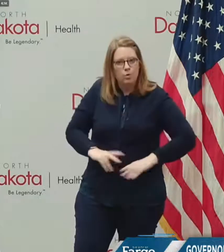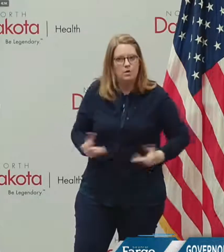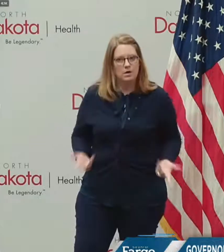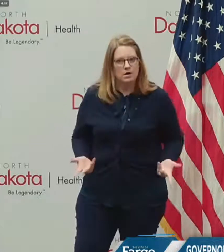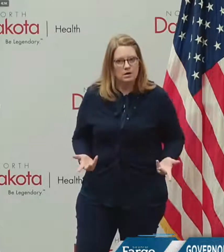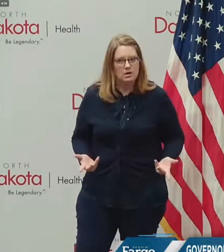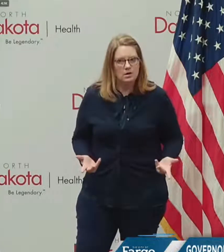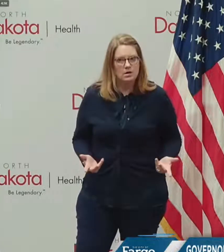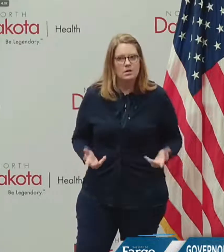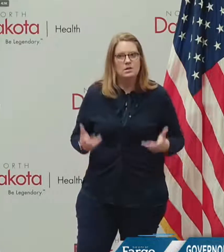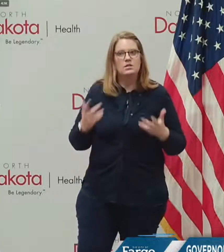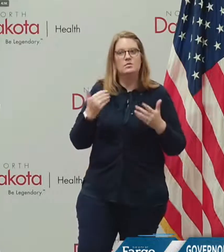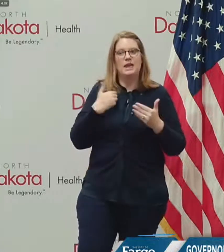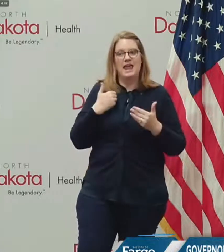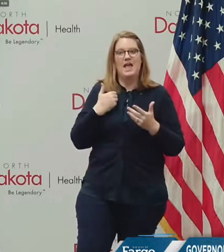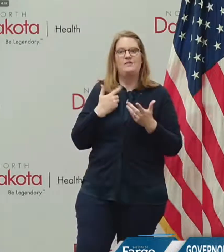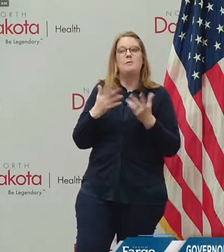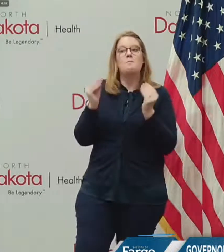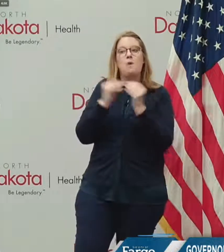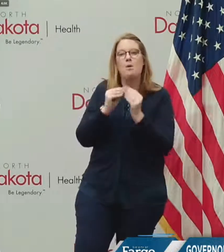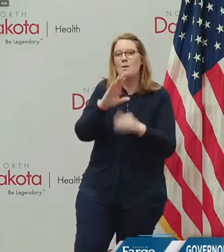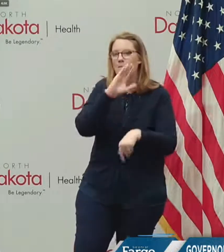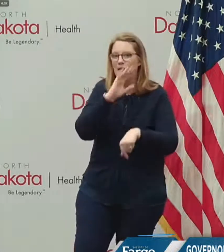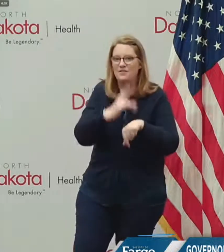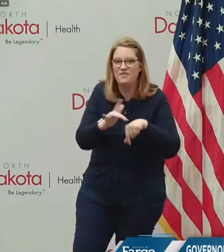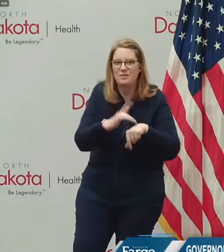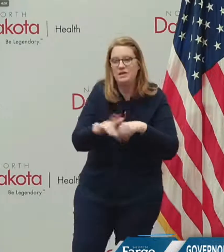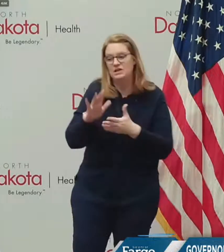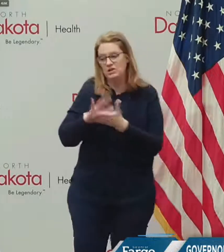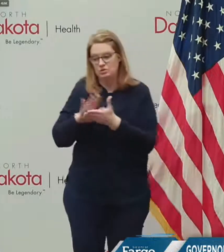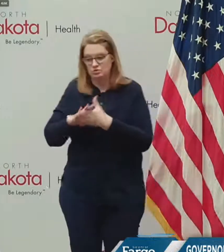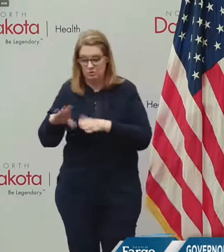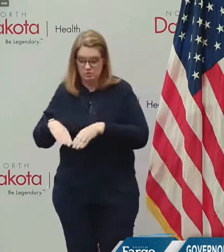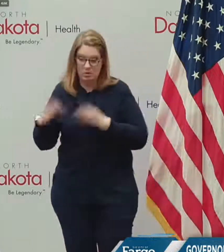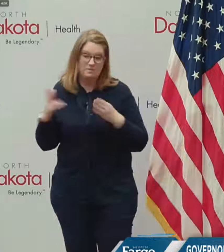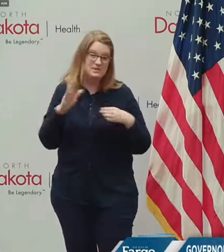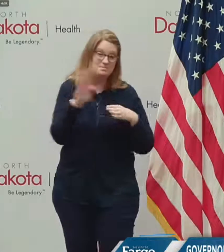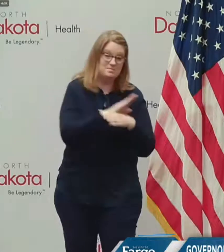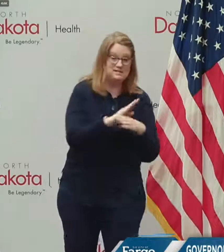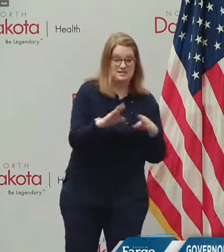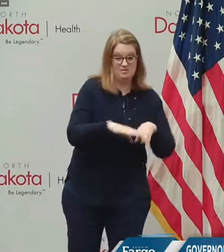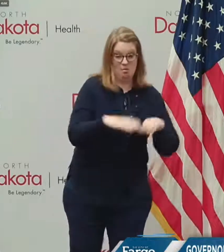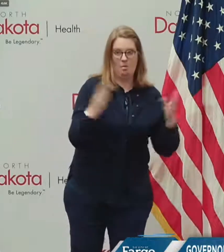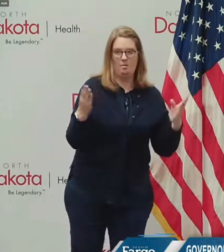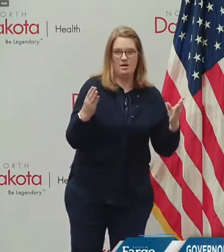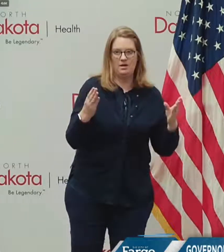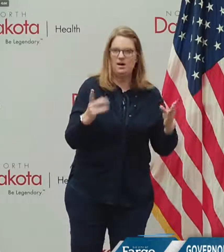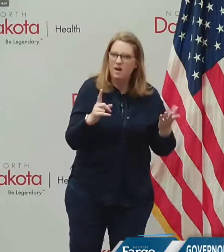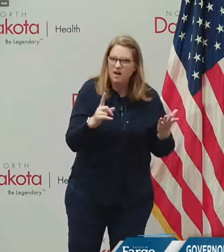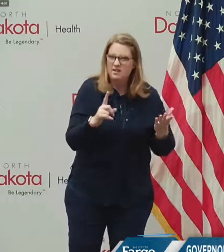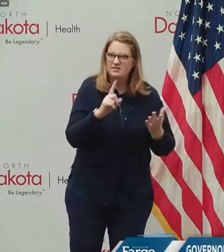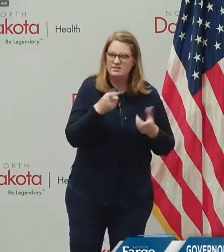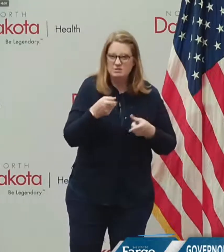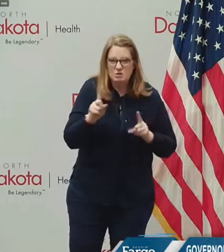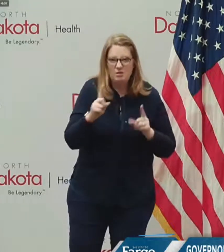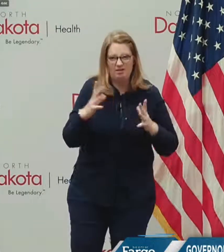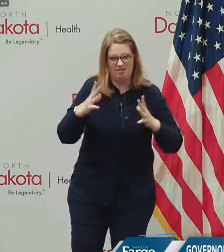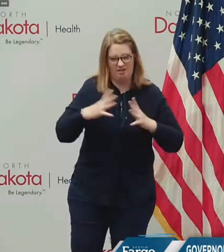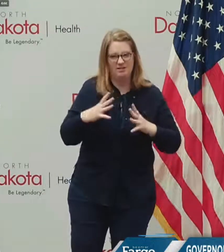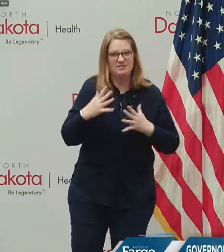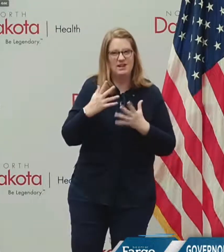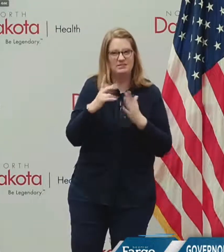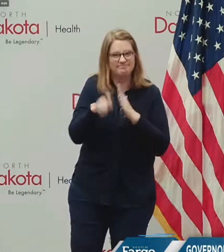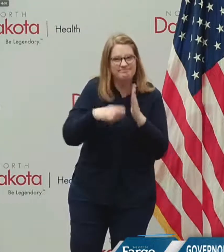amounts of hospital capacity, that our schools have remained open, that our businesses are open during that holiday season, that holiday gatherings can go ahead